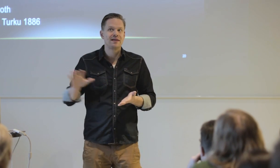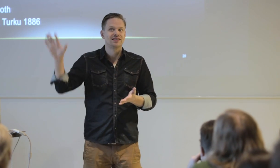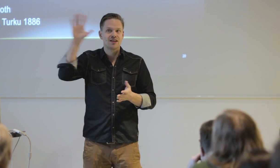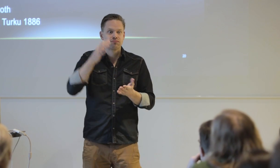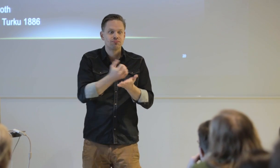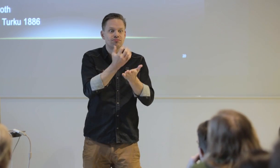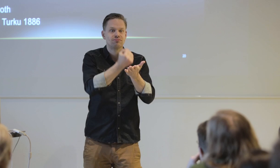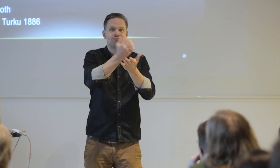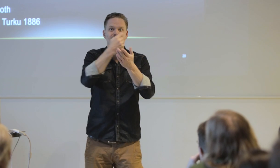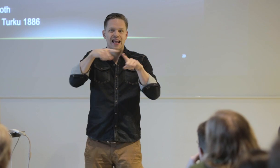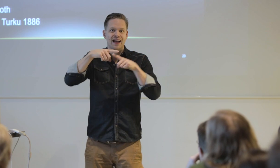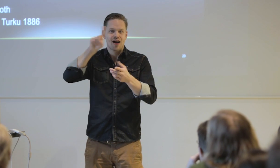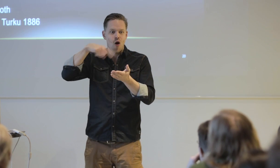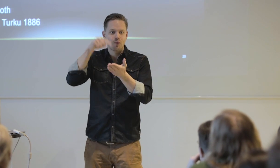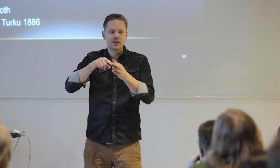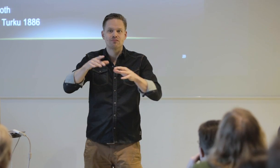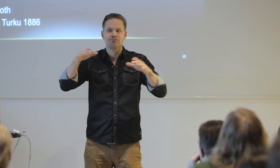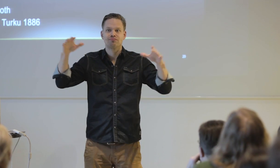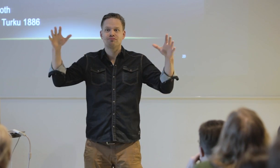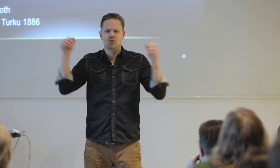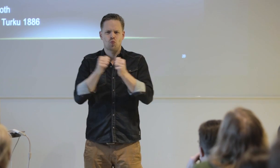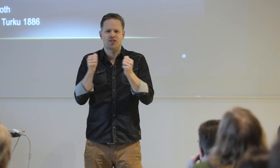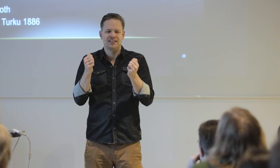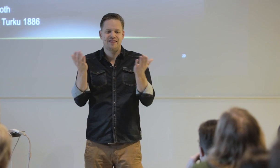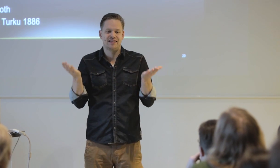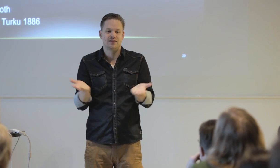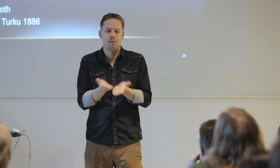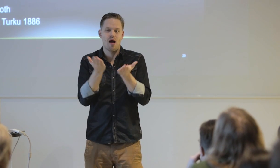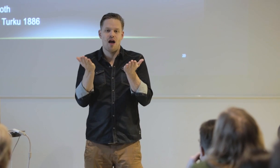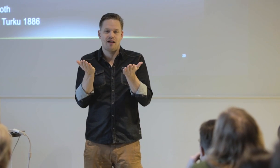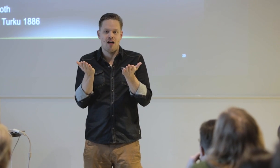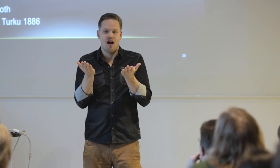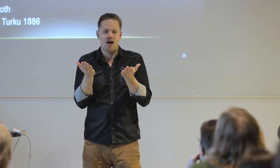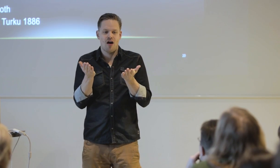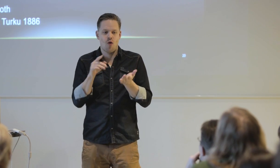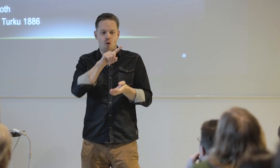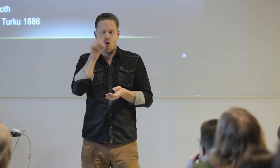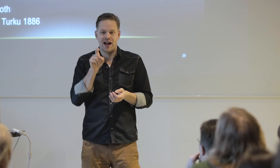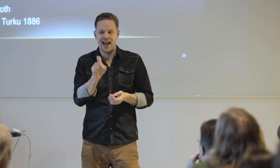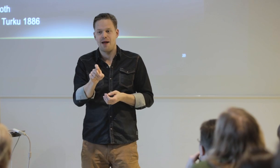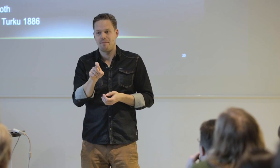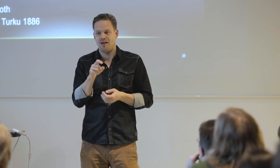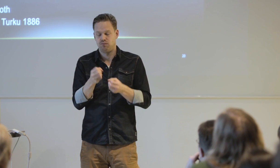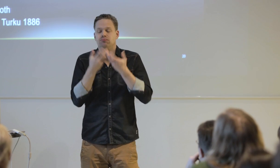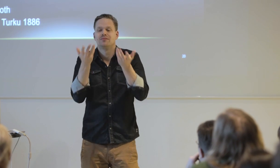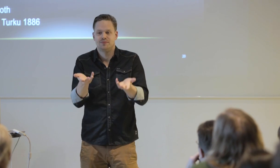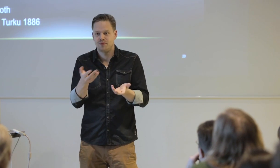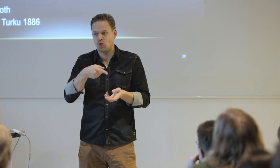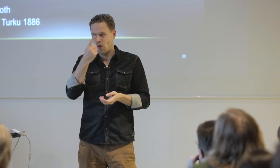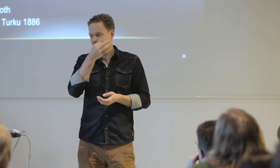So when you started finding all the deaf people around Finland in different cities, but at the same time, we had a huge issue